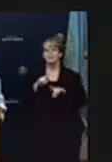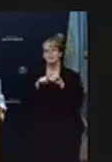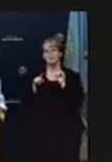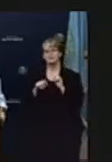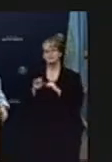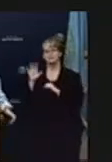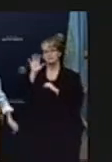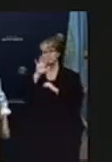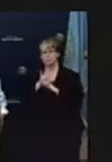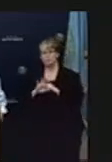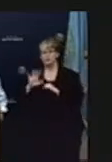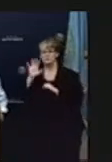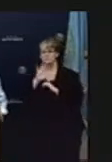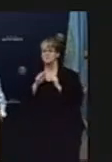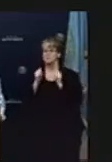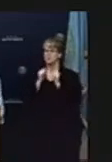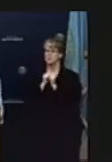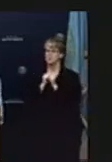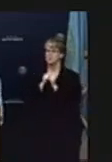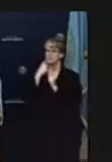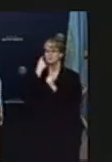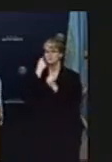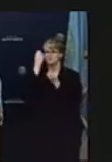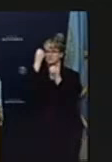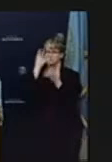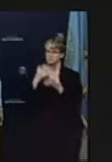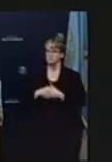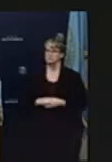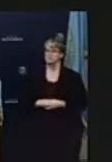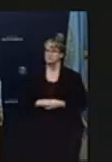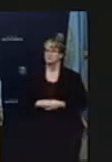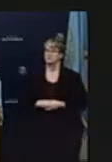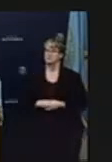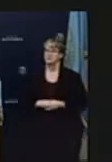approximations based on the latest information. And